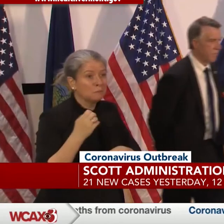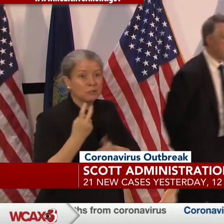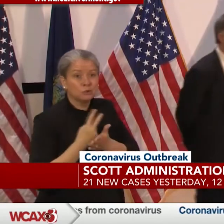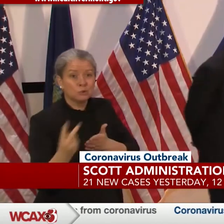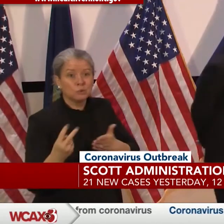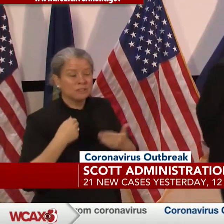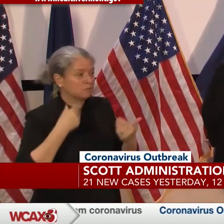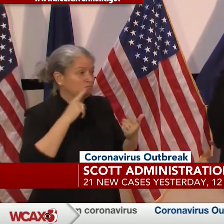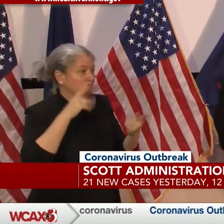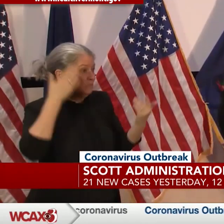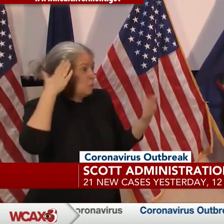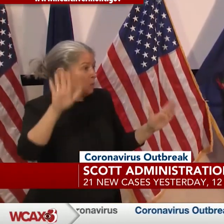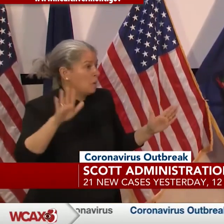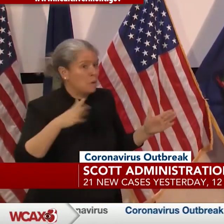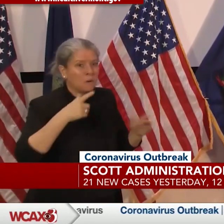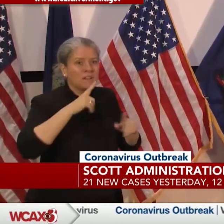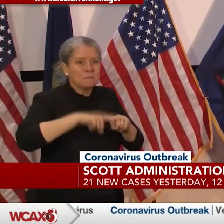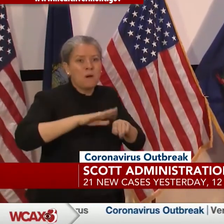Thank you.